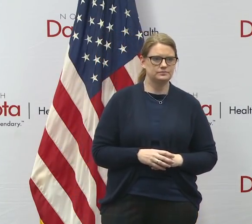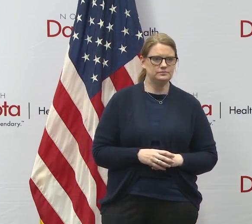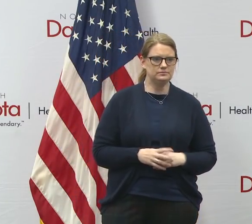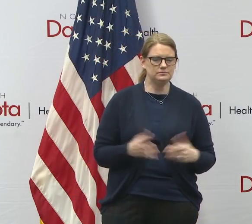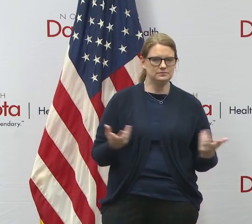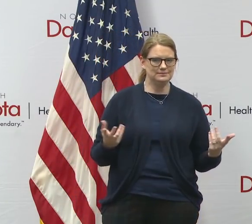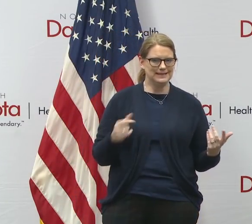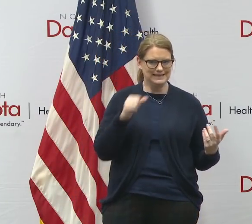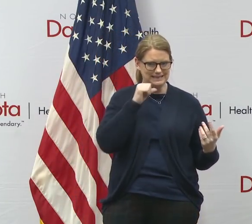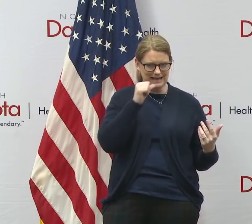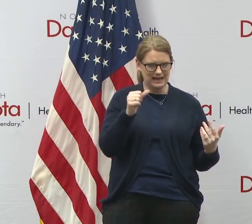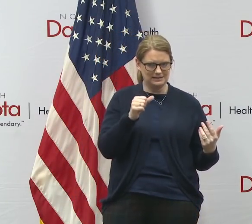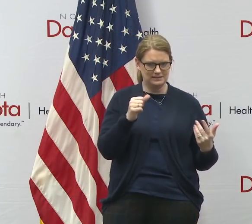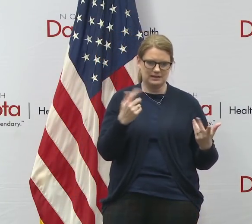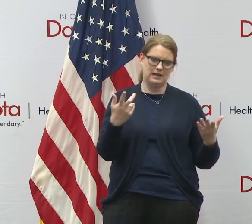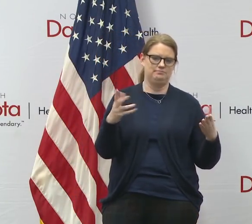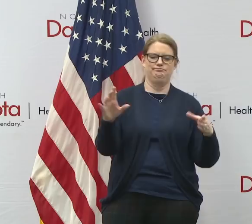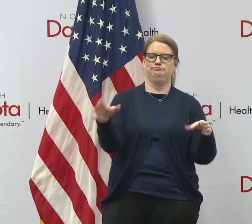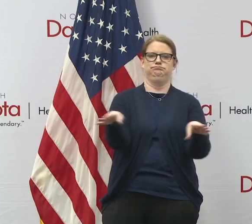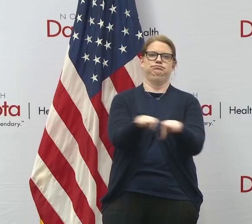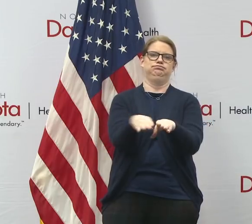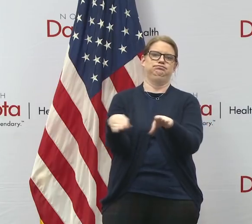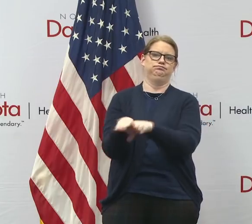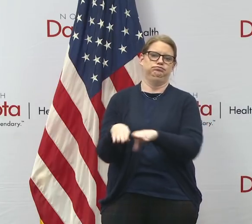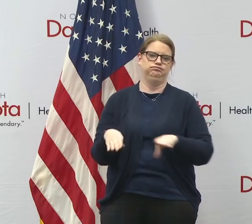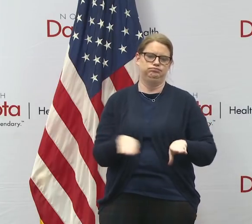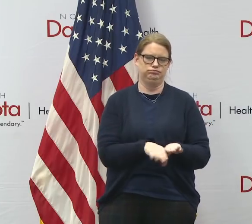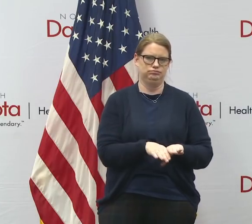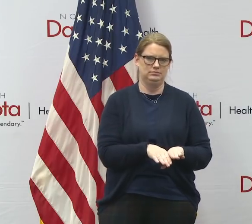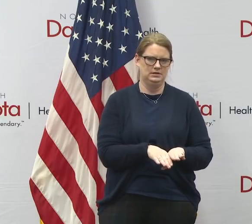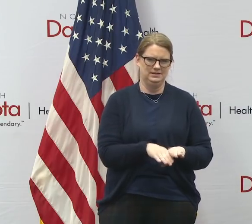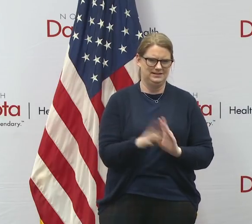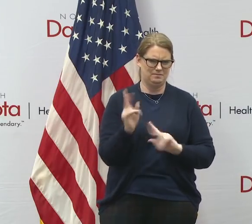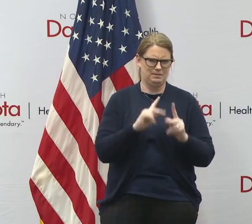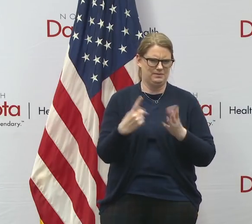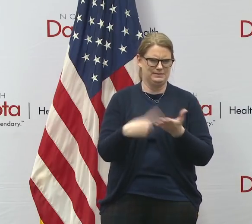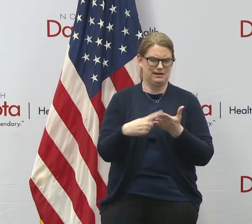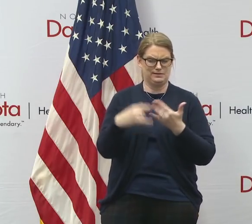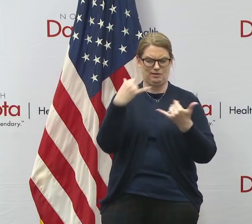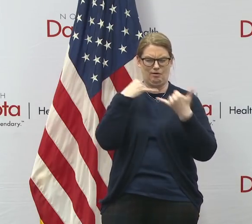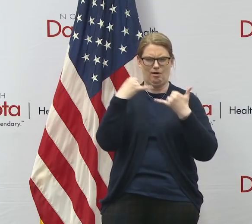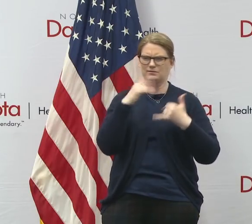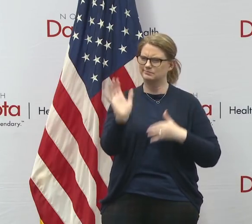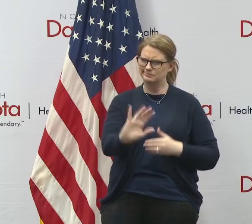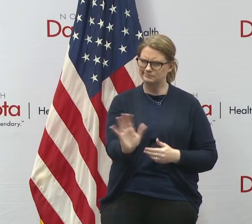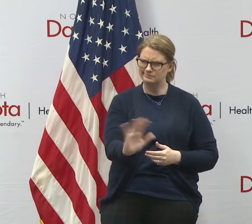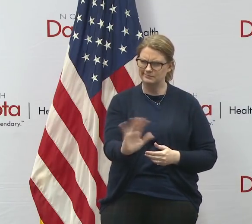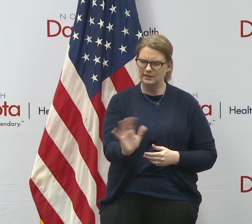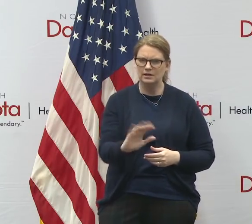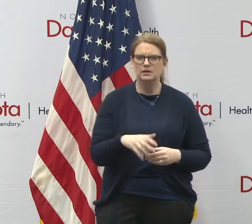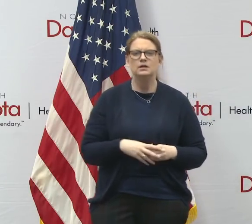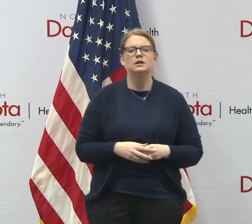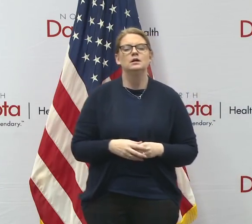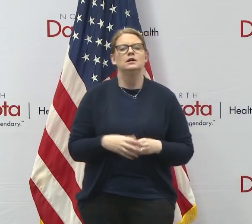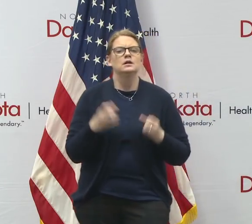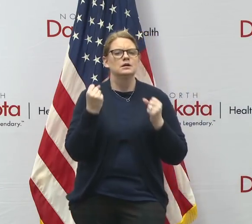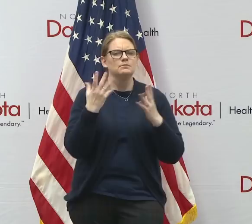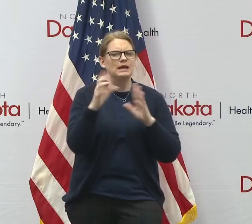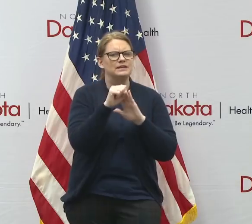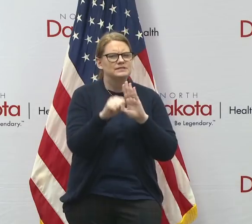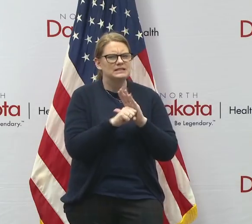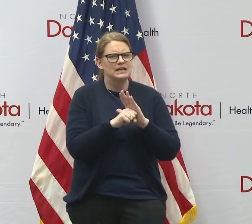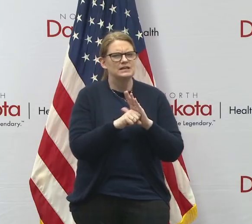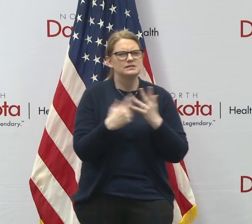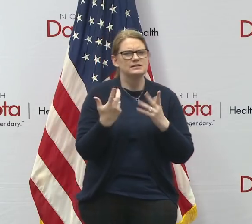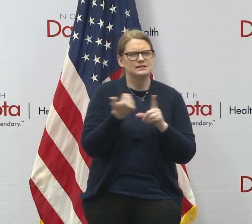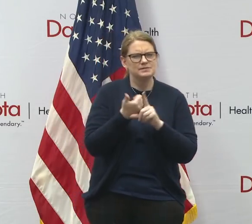doing the so-called lockdown or closing the borders, which people have talked about. And if you look under the covers, a number of states have got things